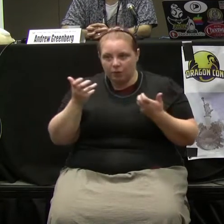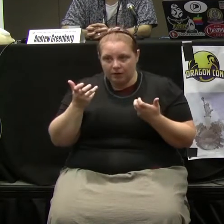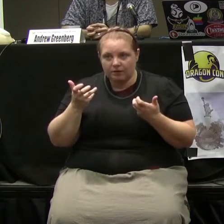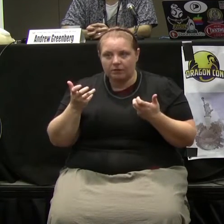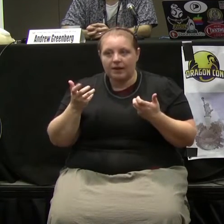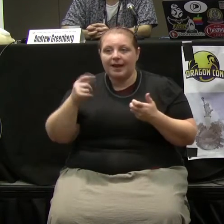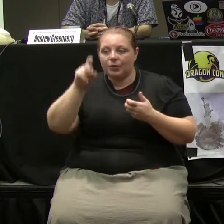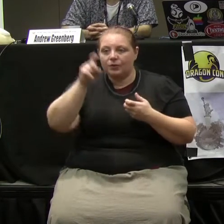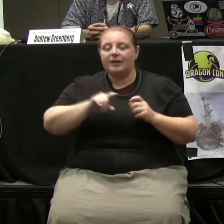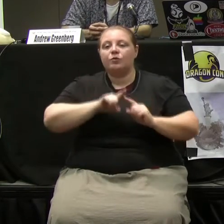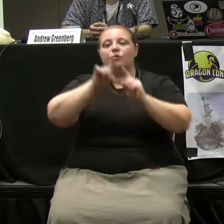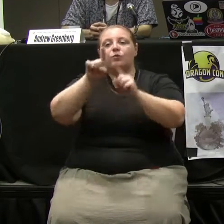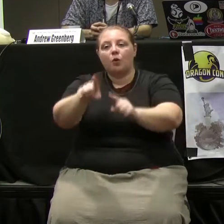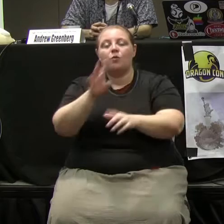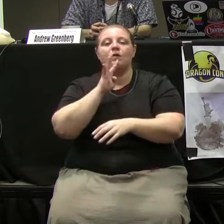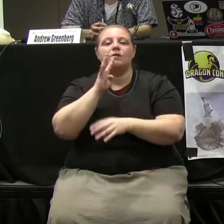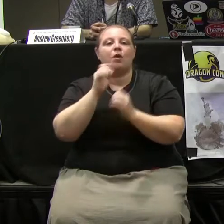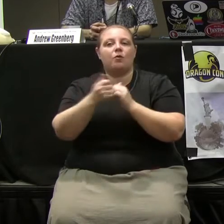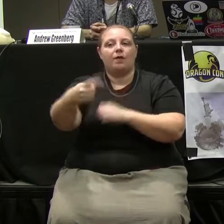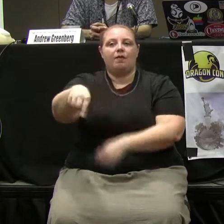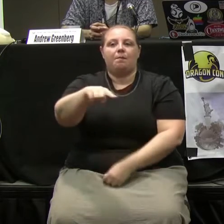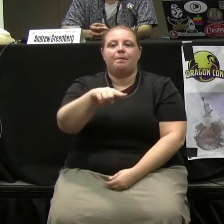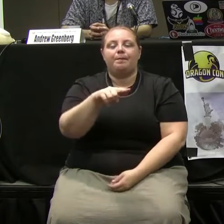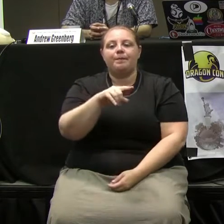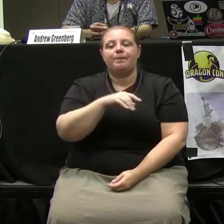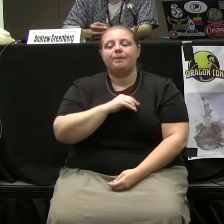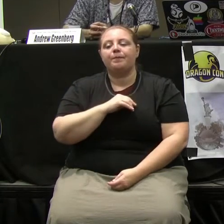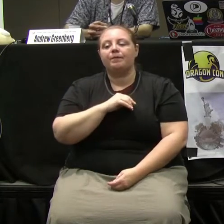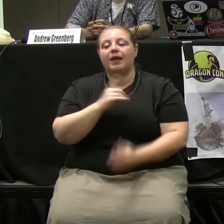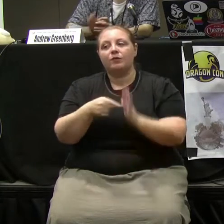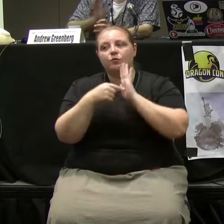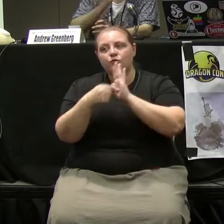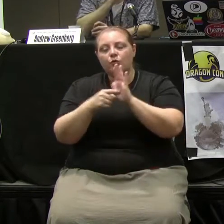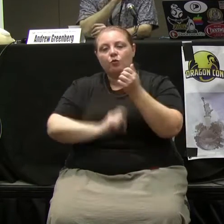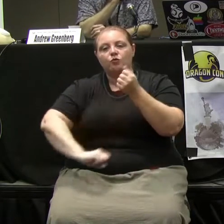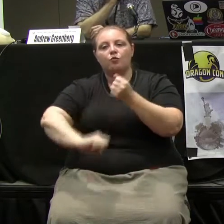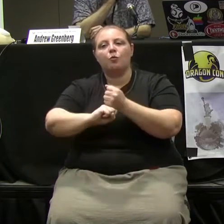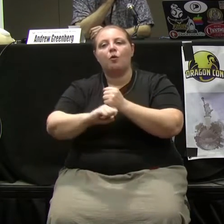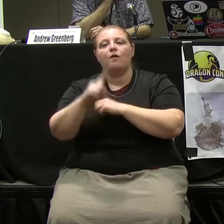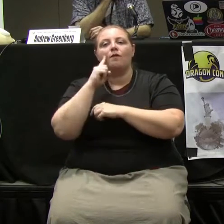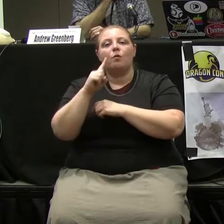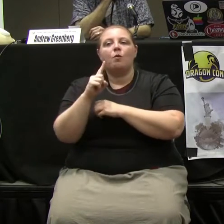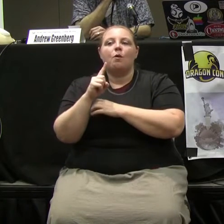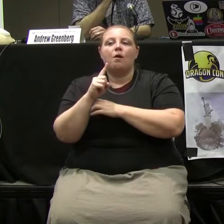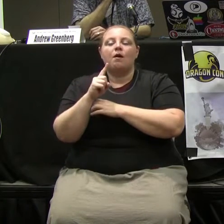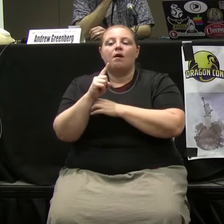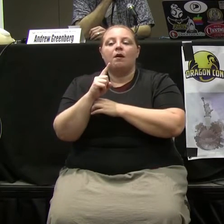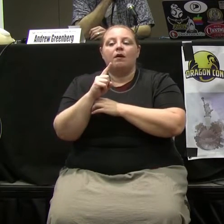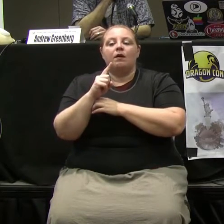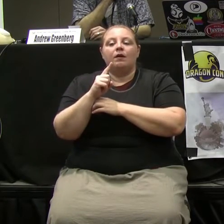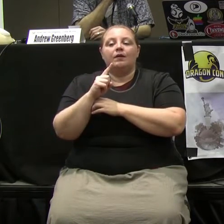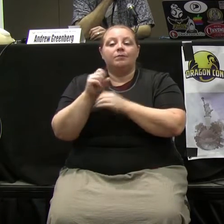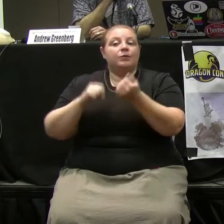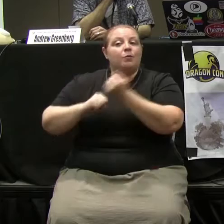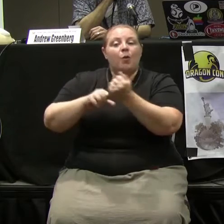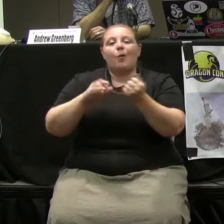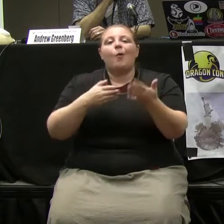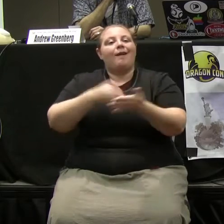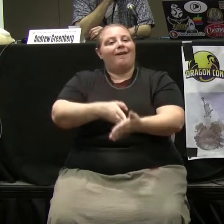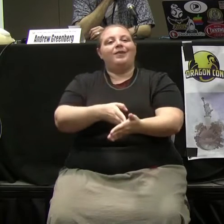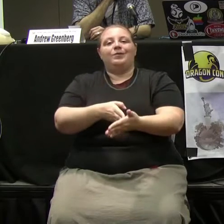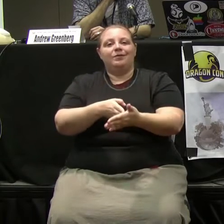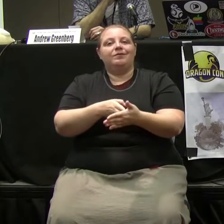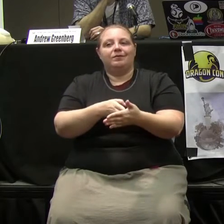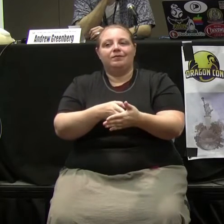important to get out and get that word and like to tell them how you feel and to show support for what you're either supporting or opposing.